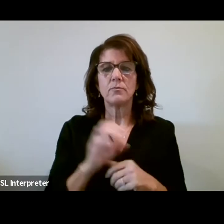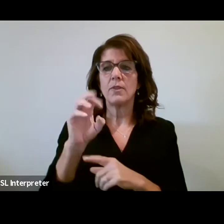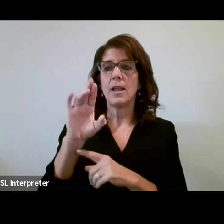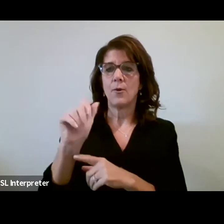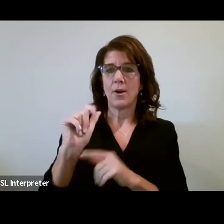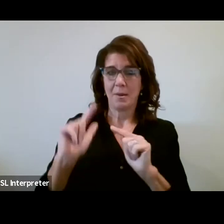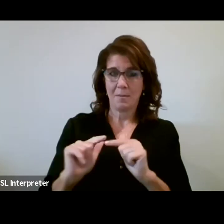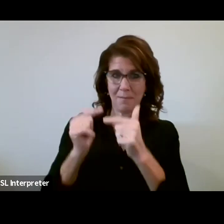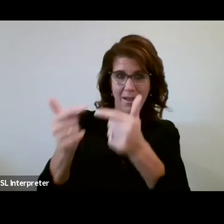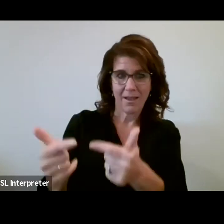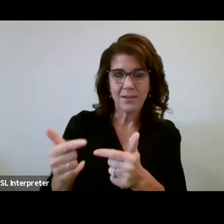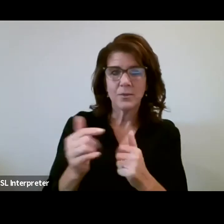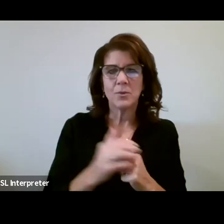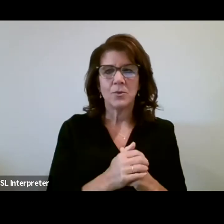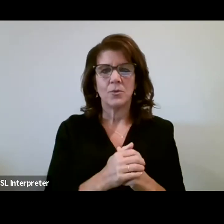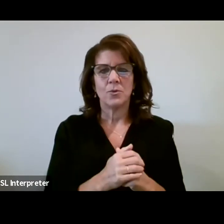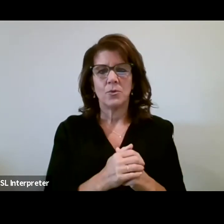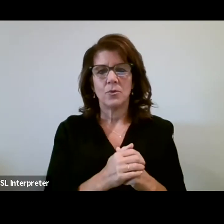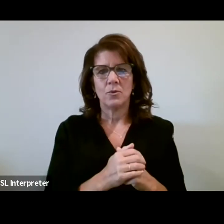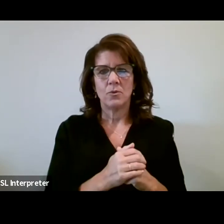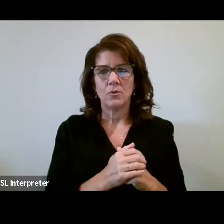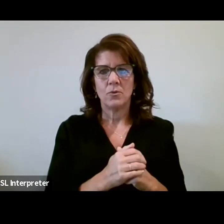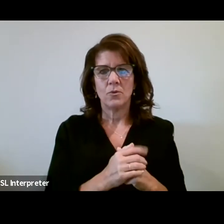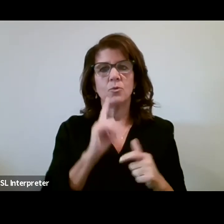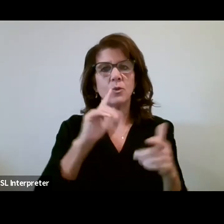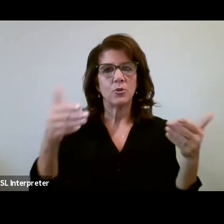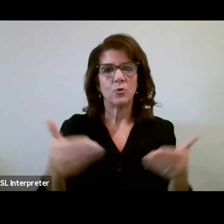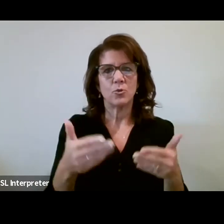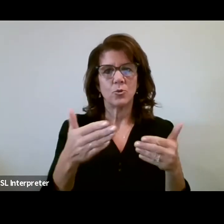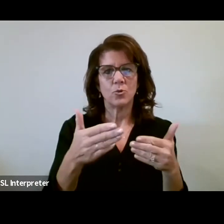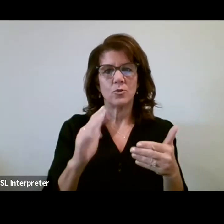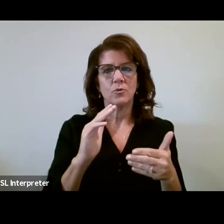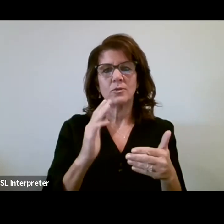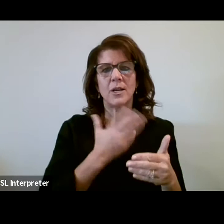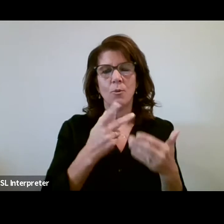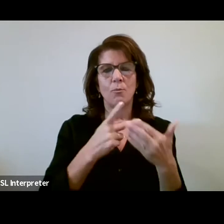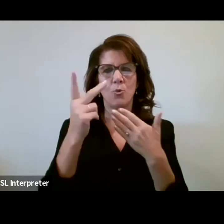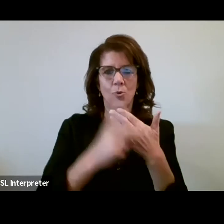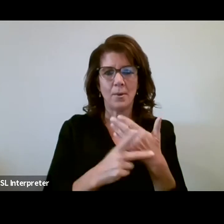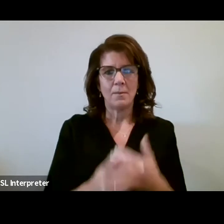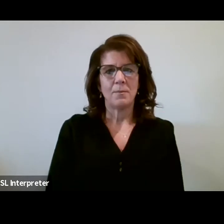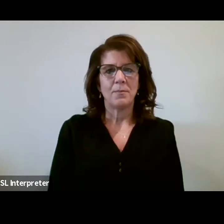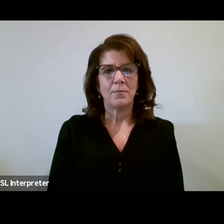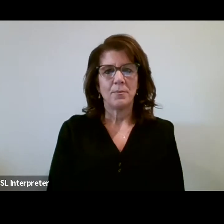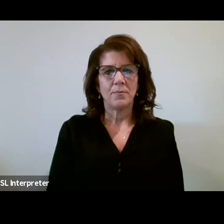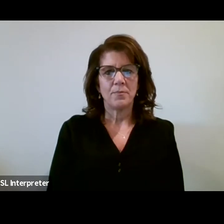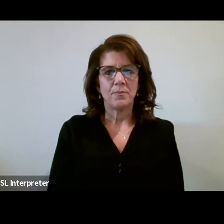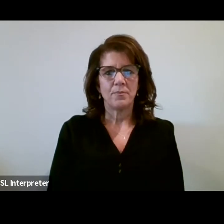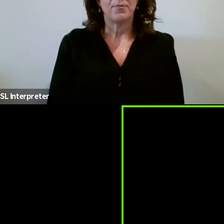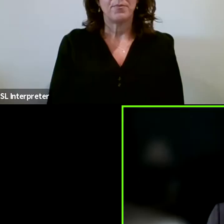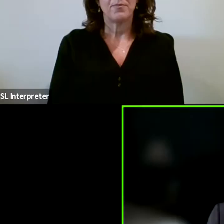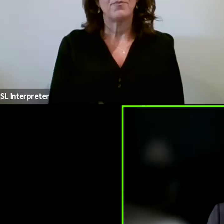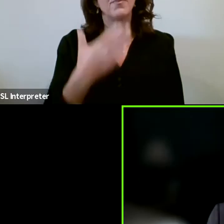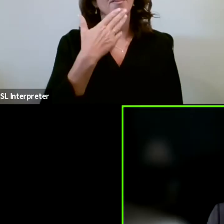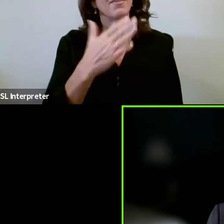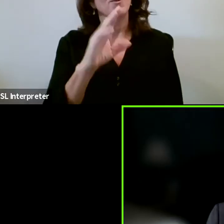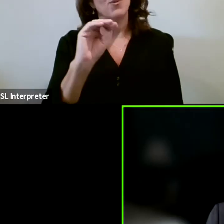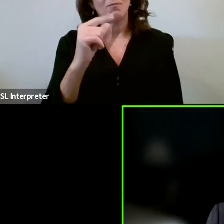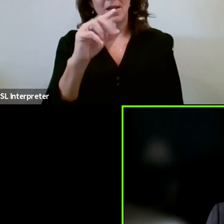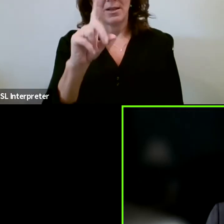pass the floor back to you to introduce the rest of our program. Thank you,